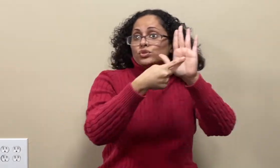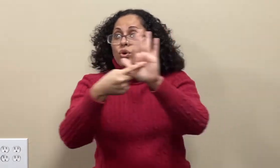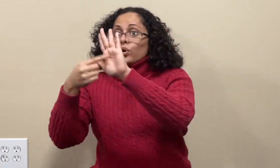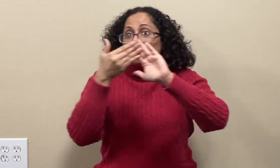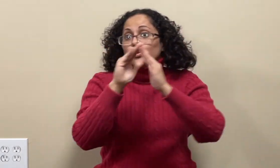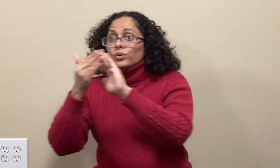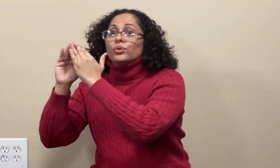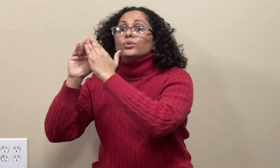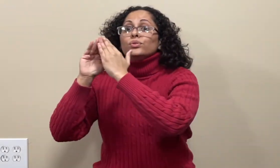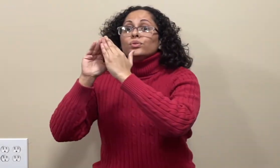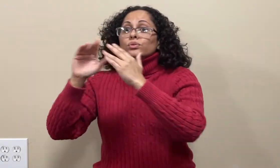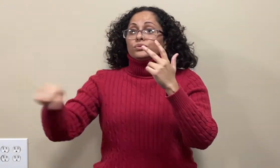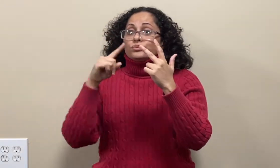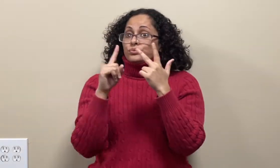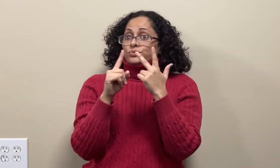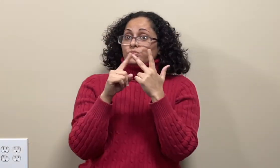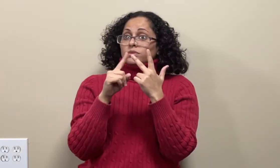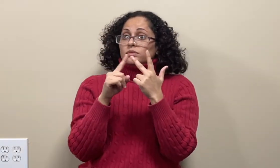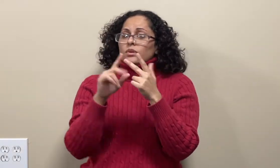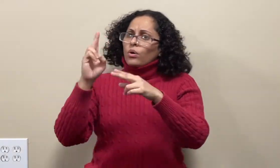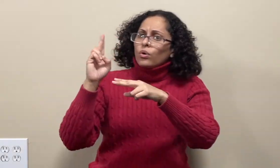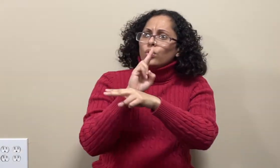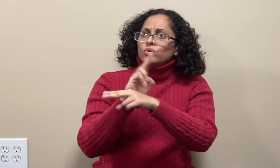Third, use your job to make a difference.